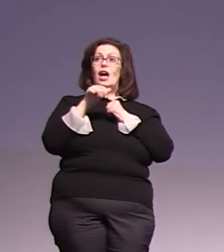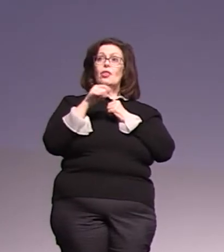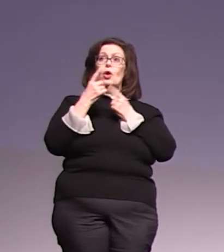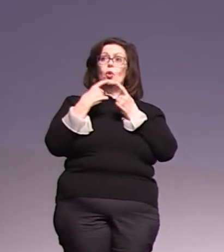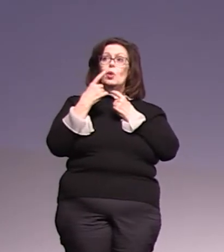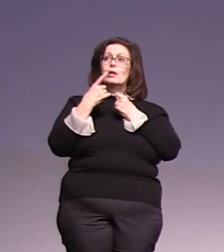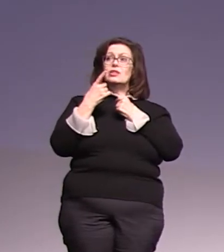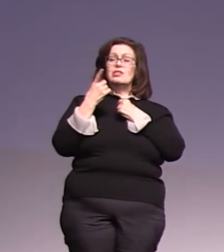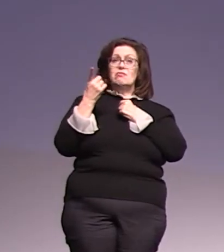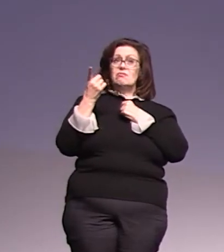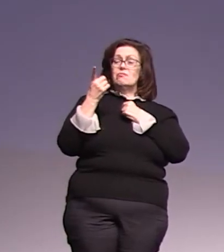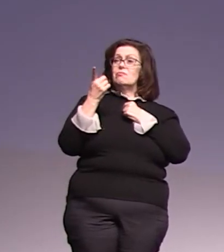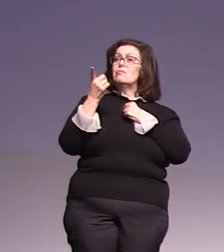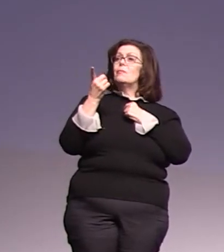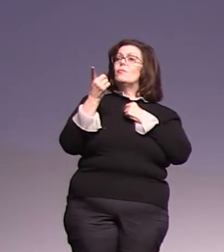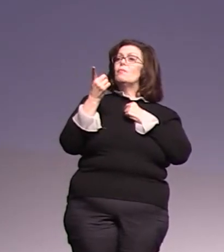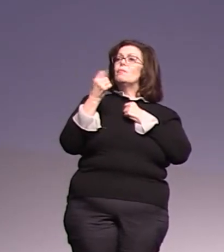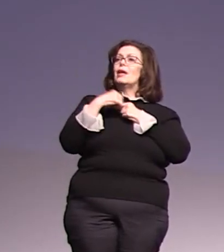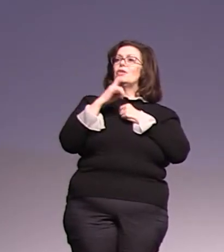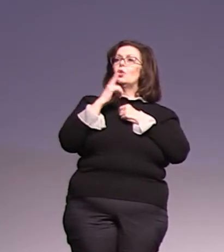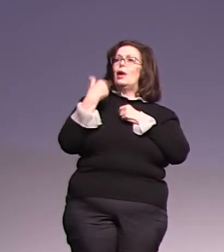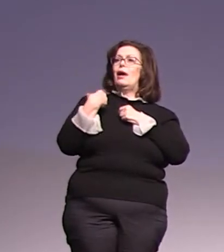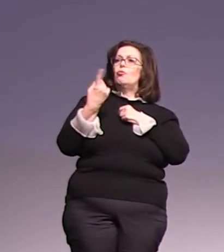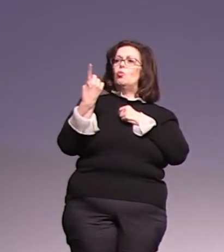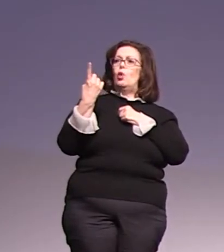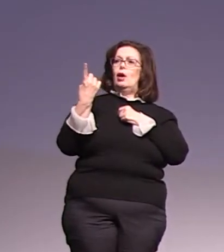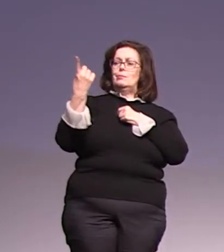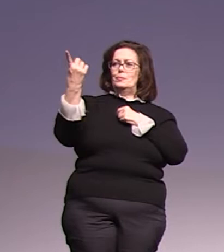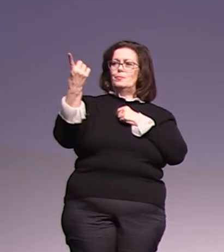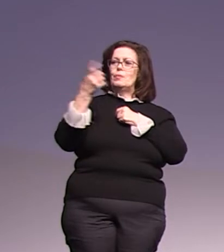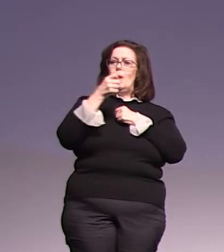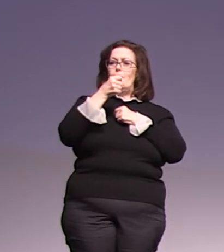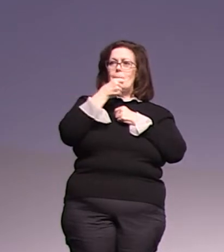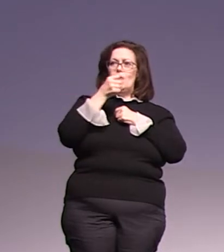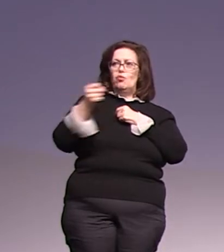the audience tonight? I want to make sure we've got one down here. We'll bring a microphone to you, ma'am. Is there